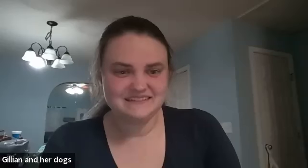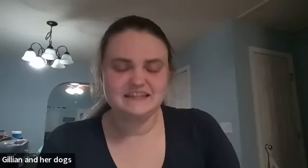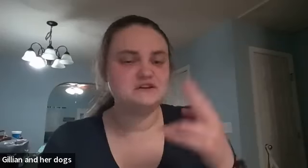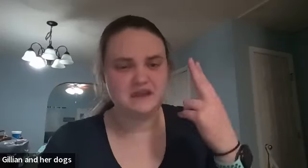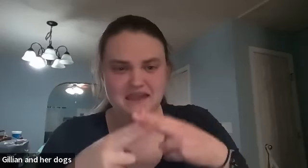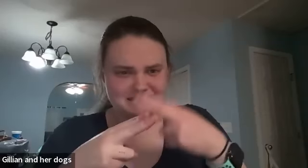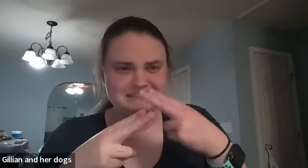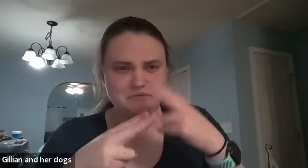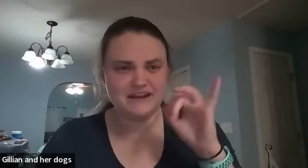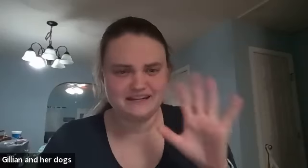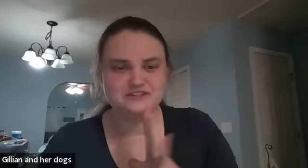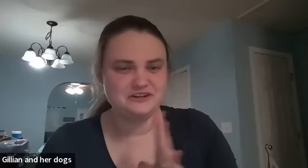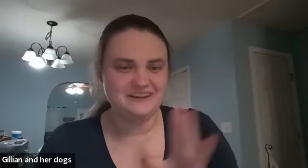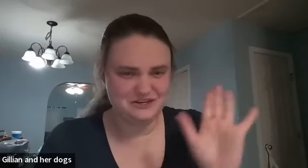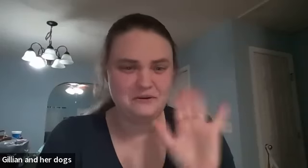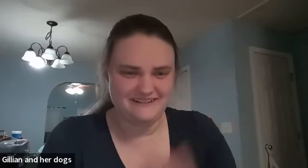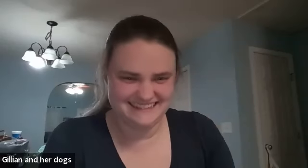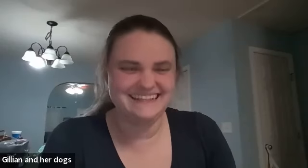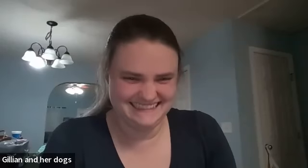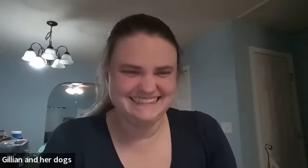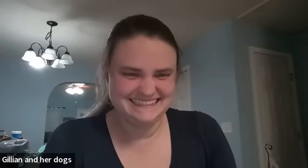That's okay. Yes, I see one-handed, so you're good. No worries.